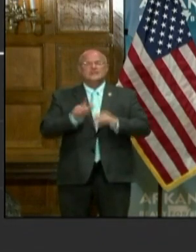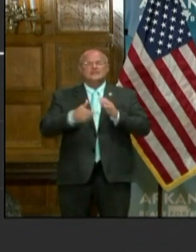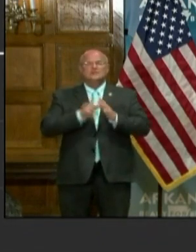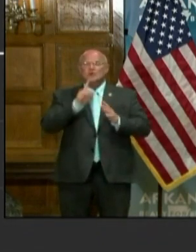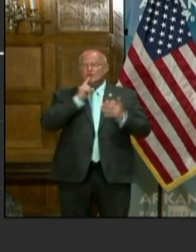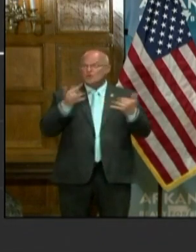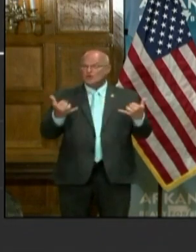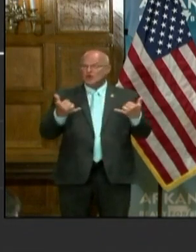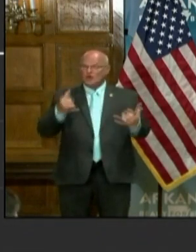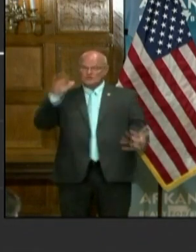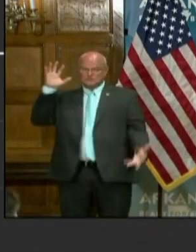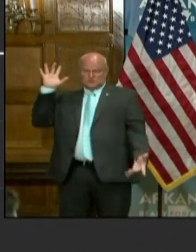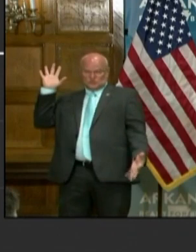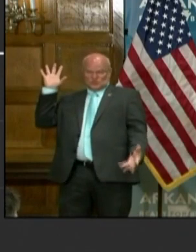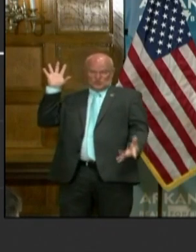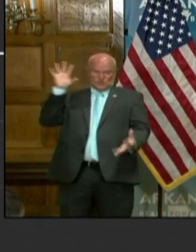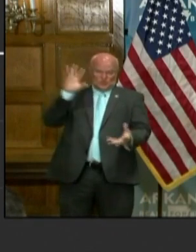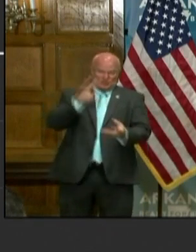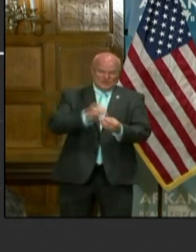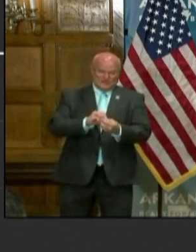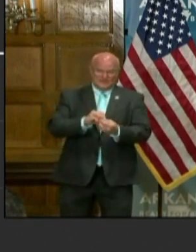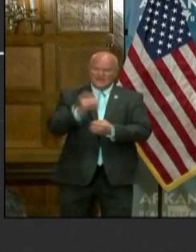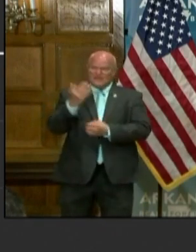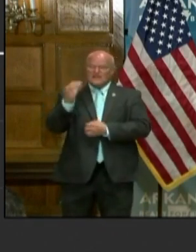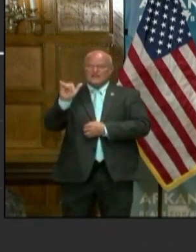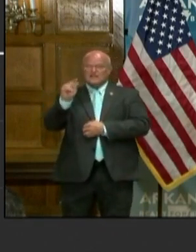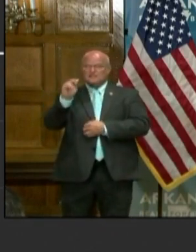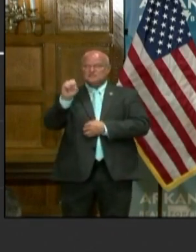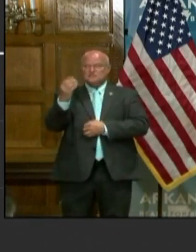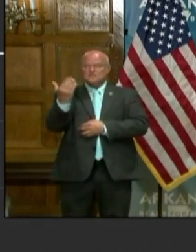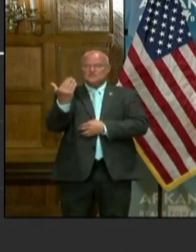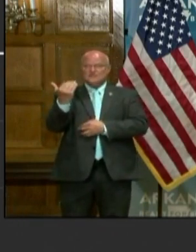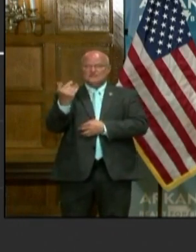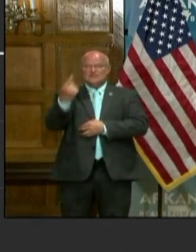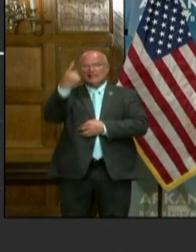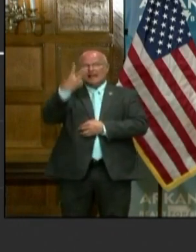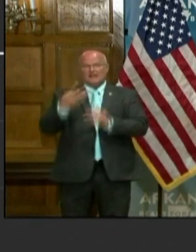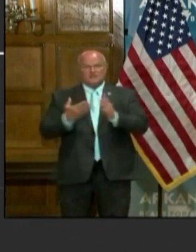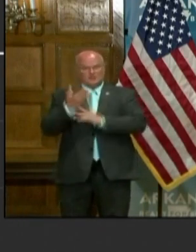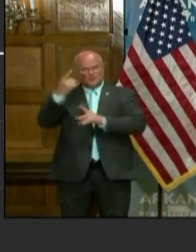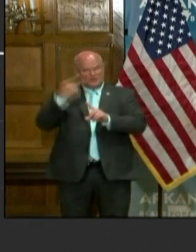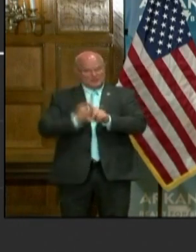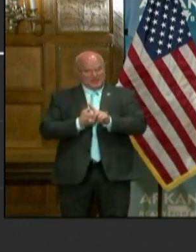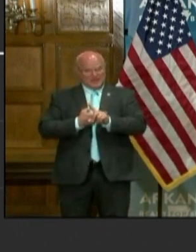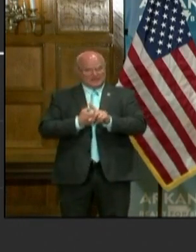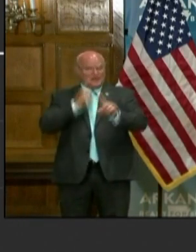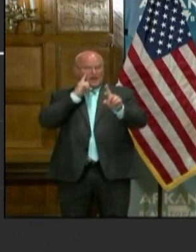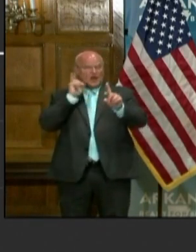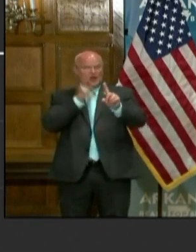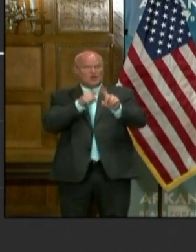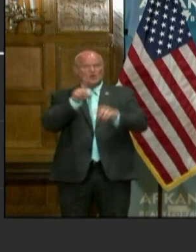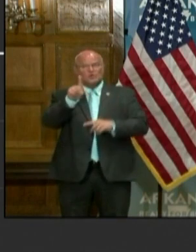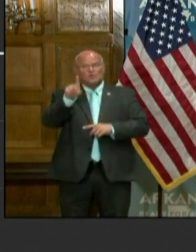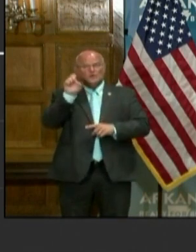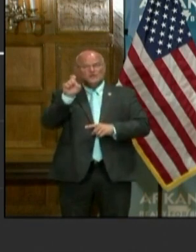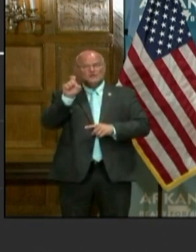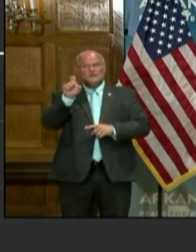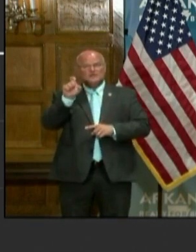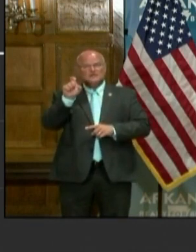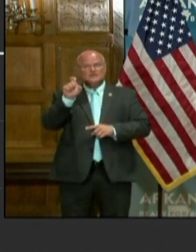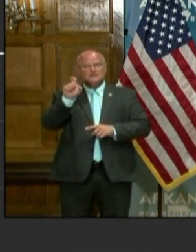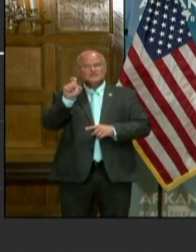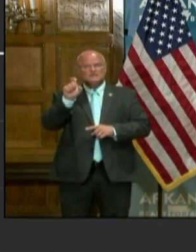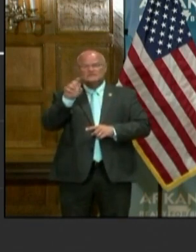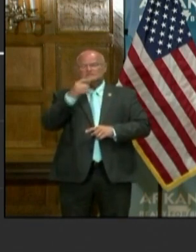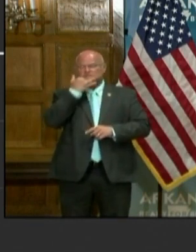where we are cumulative. This is the 15th day of June, so we're halfway through the month. Our goal was